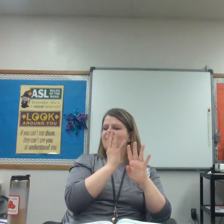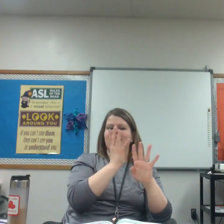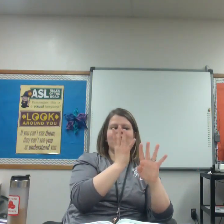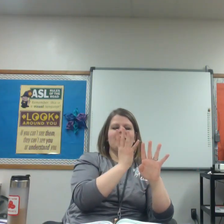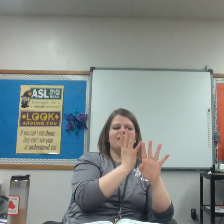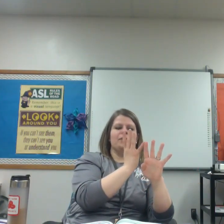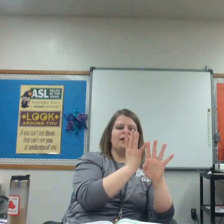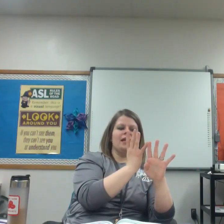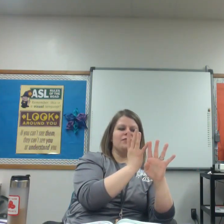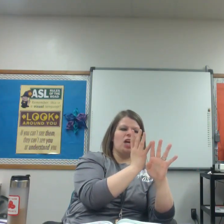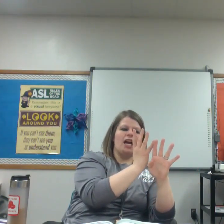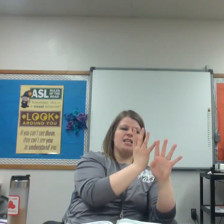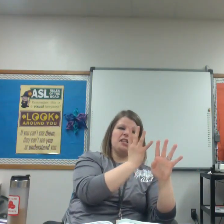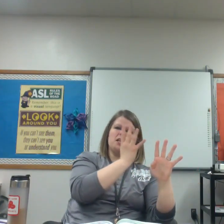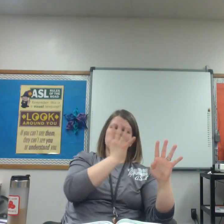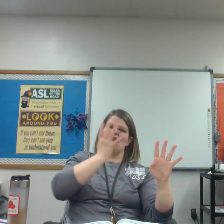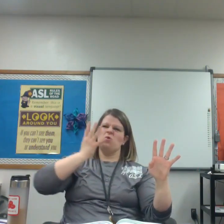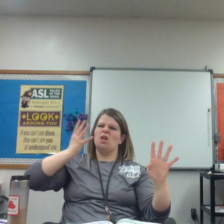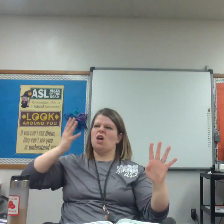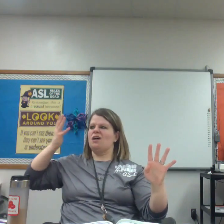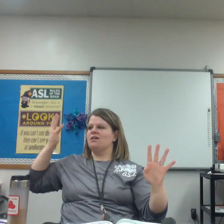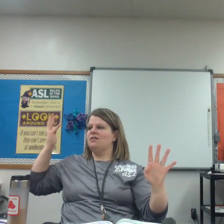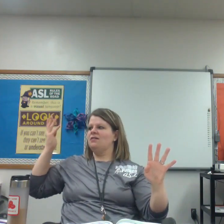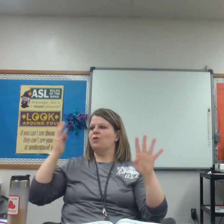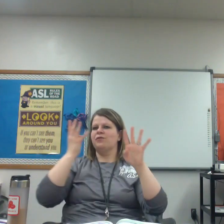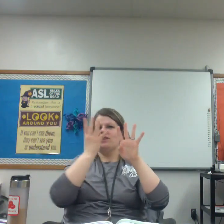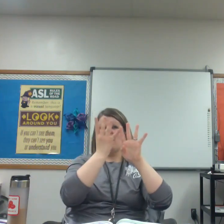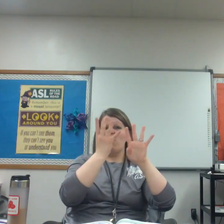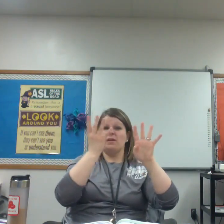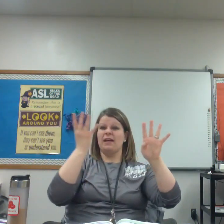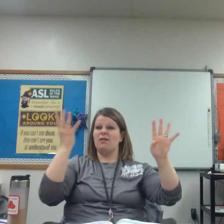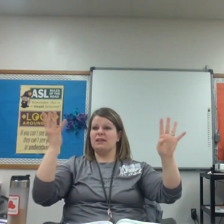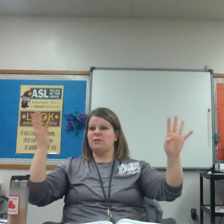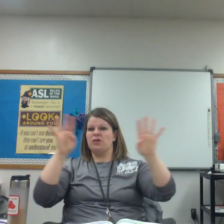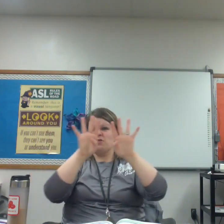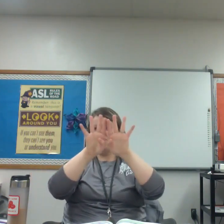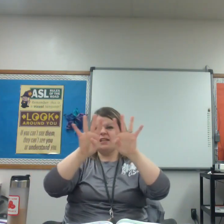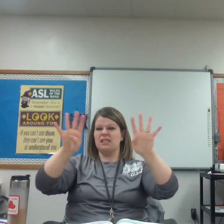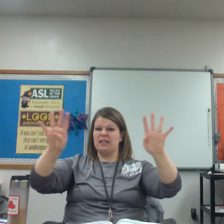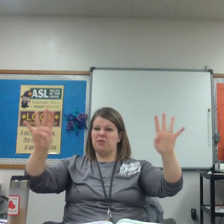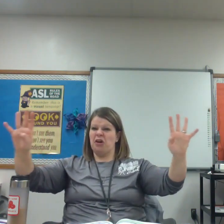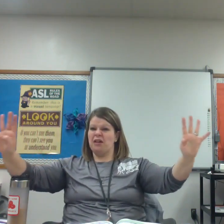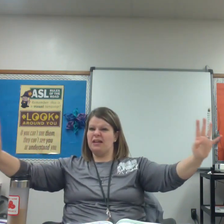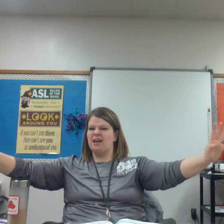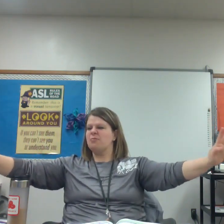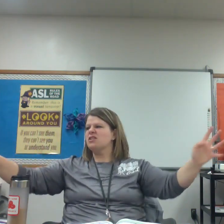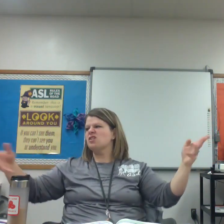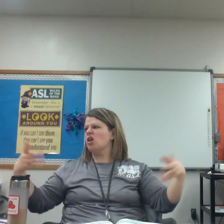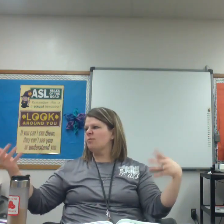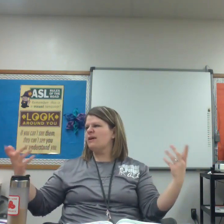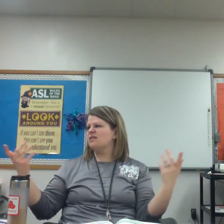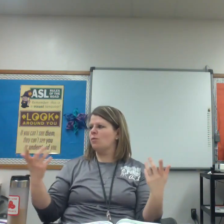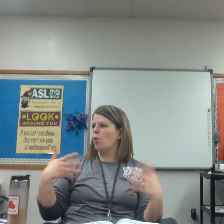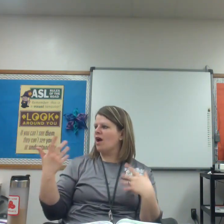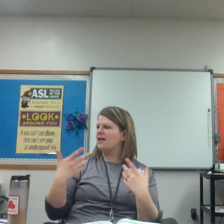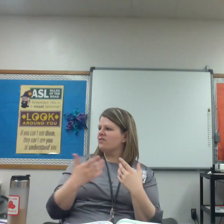I've done it where like if the line is like so long, or if you're like, holy cow, like they were, or you did this, like they were all lined up. It just all depends on what kind of